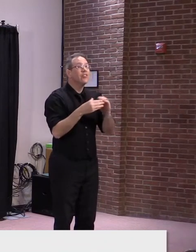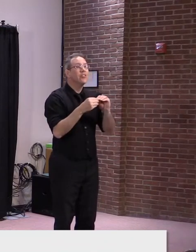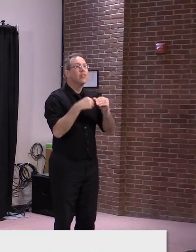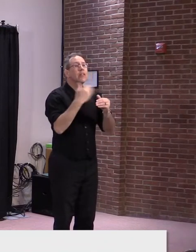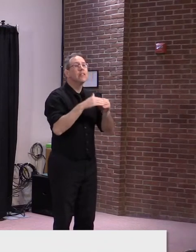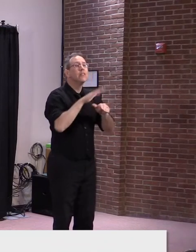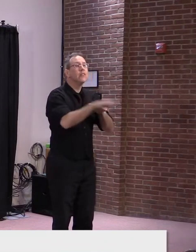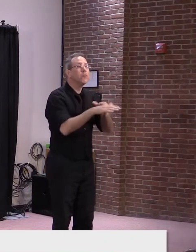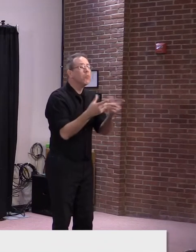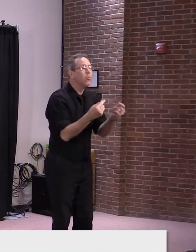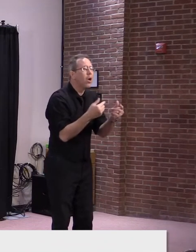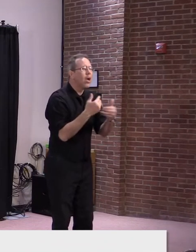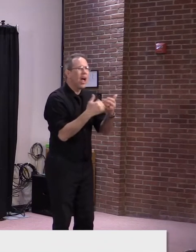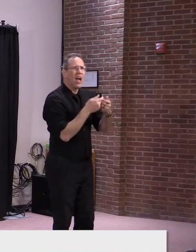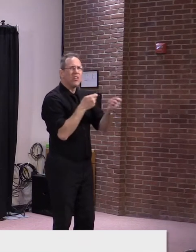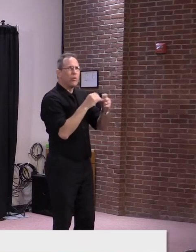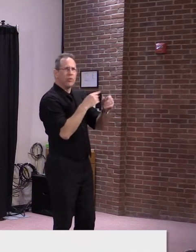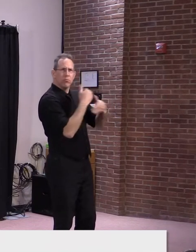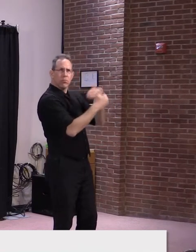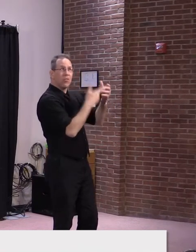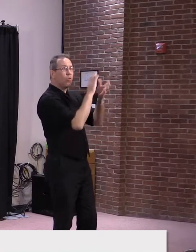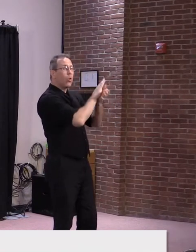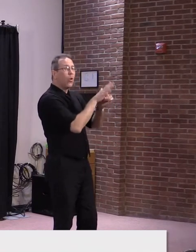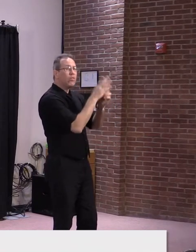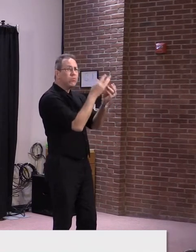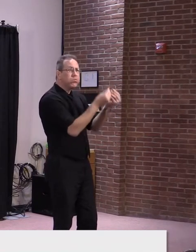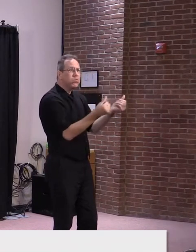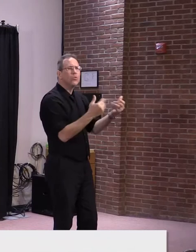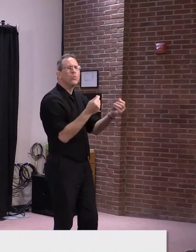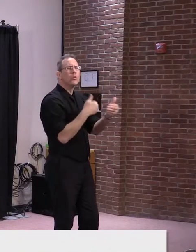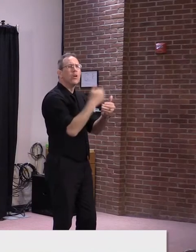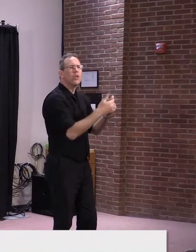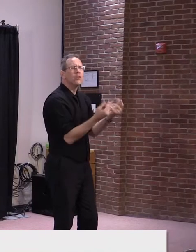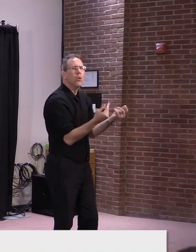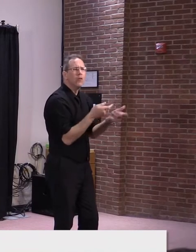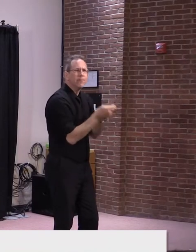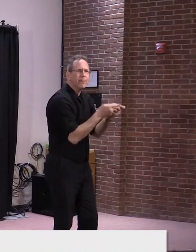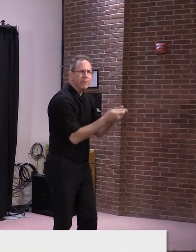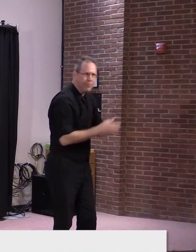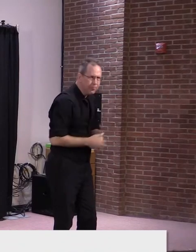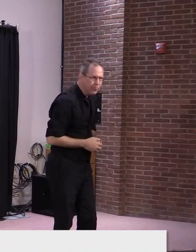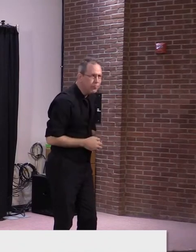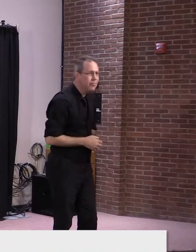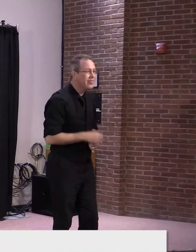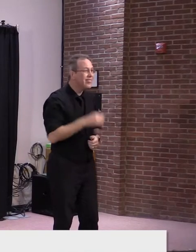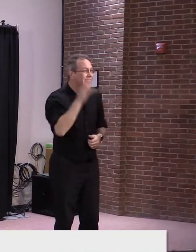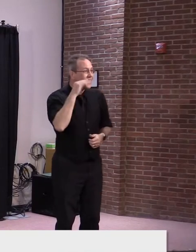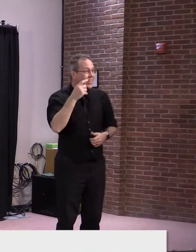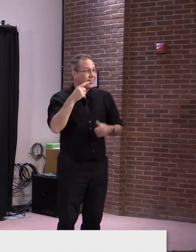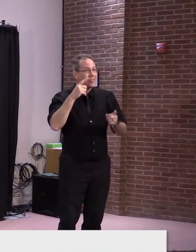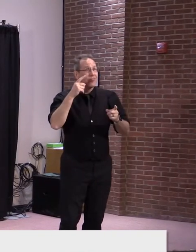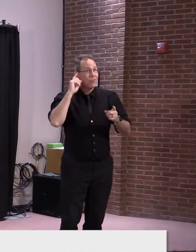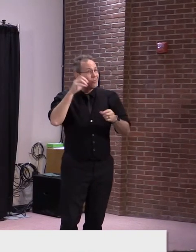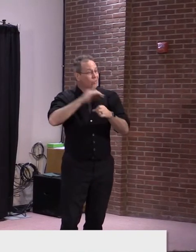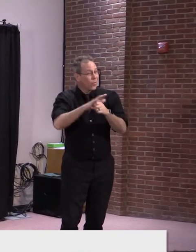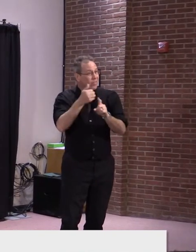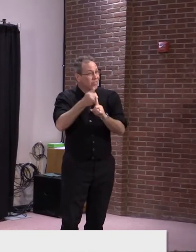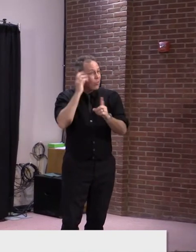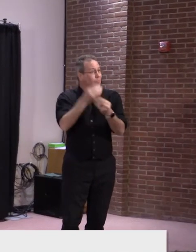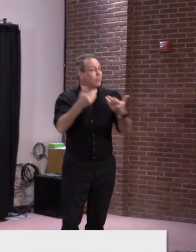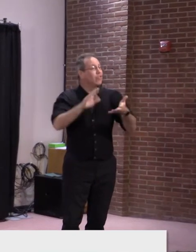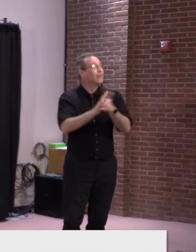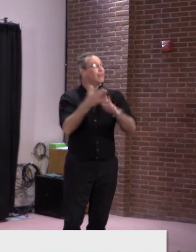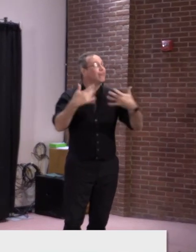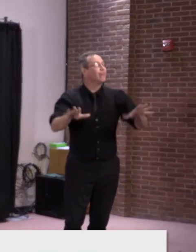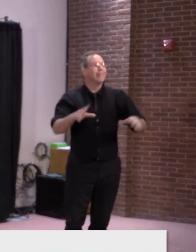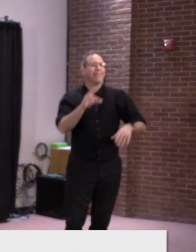with and manage COVID, because we know it will not fully go away. But even as Vermont